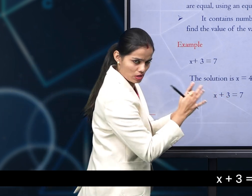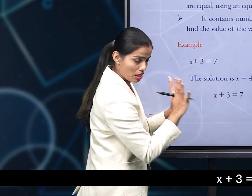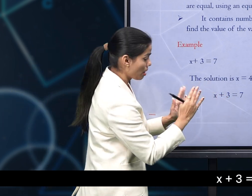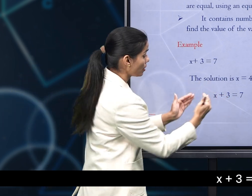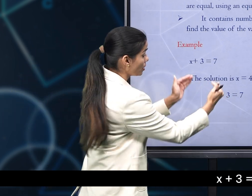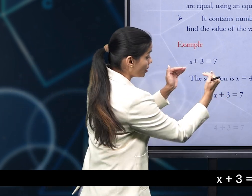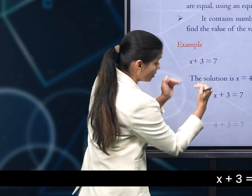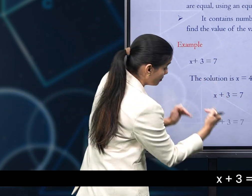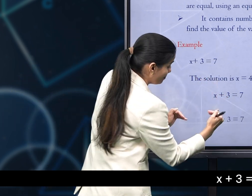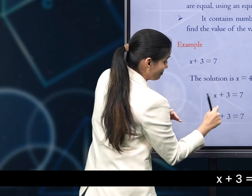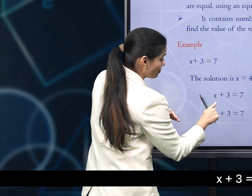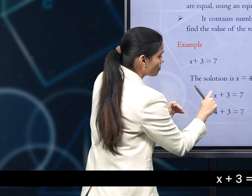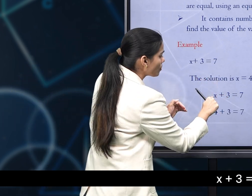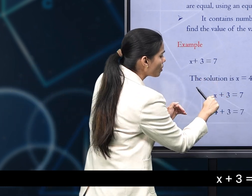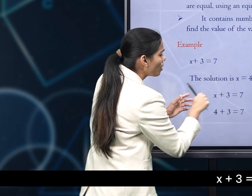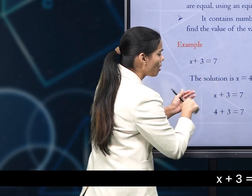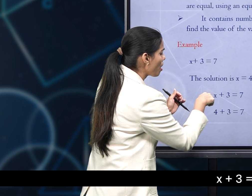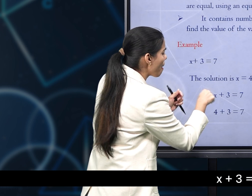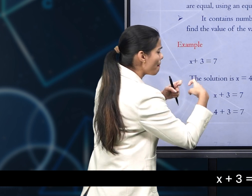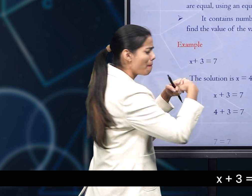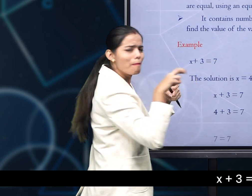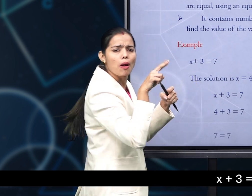x plus 3 is equal to 7.